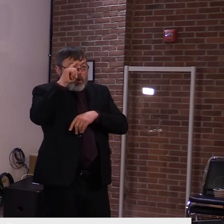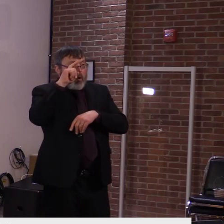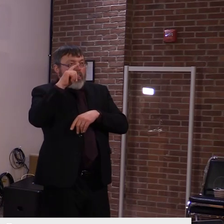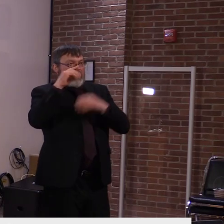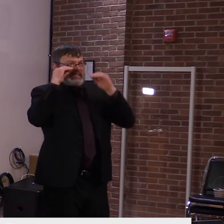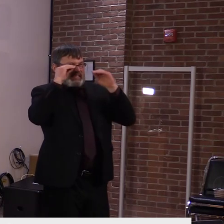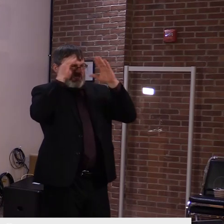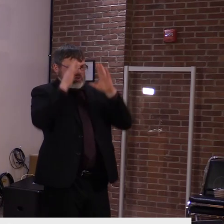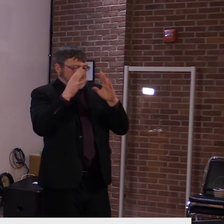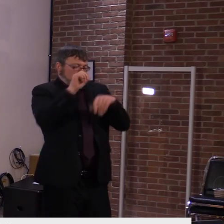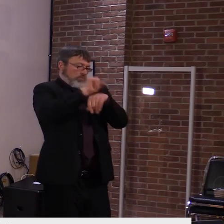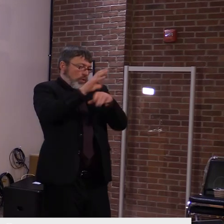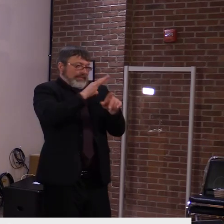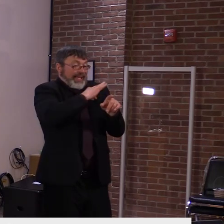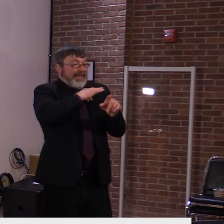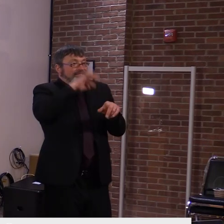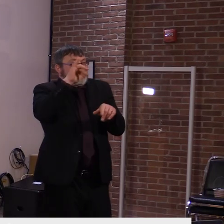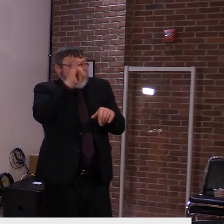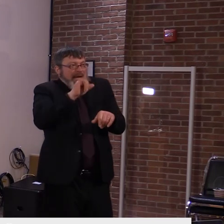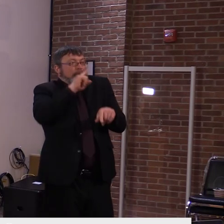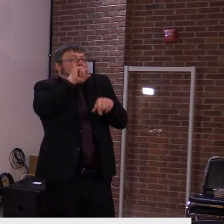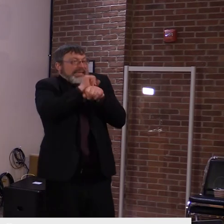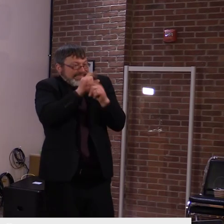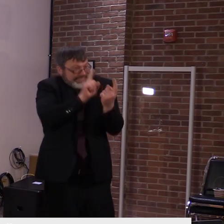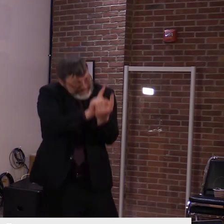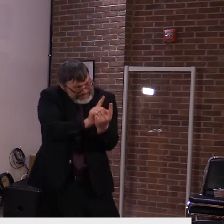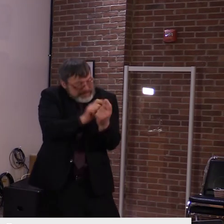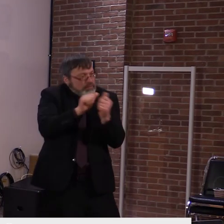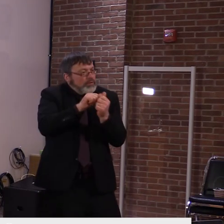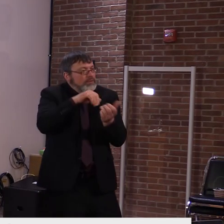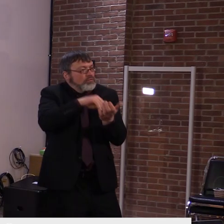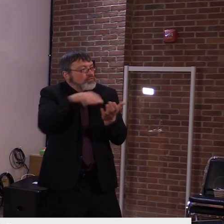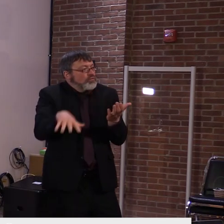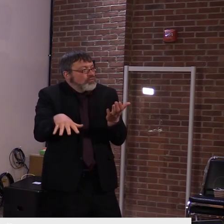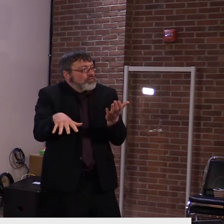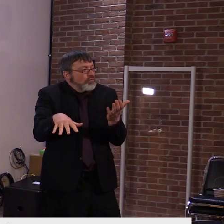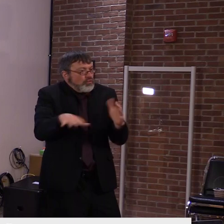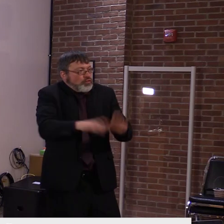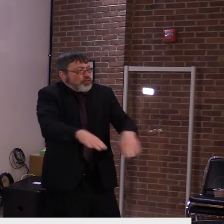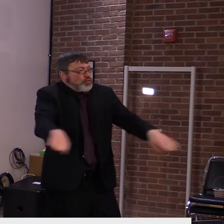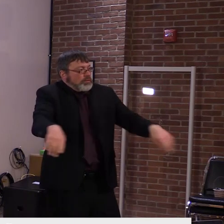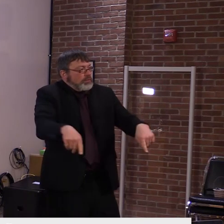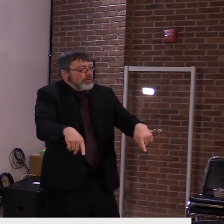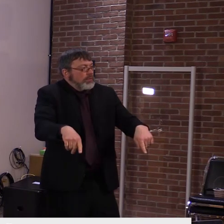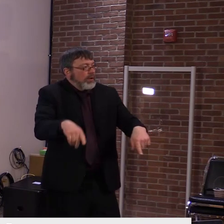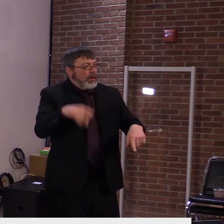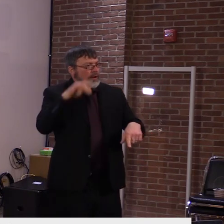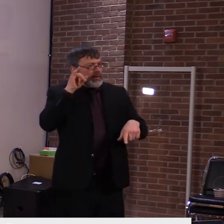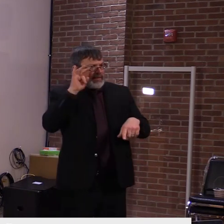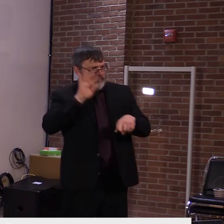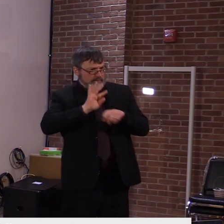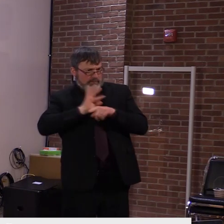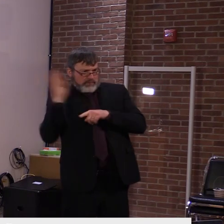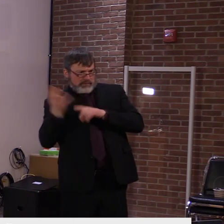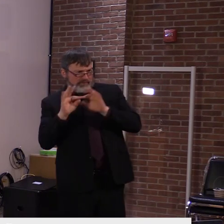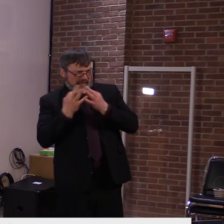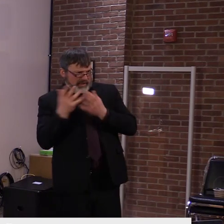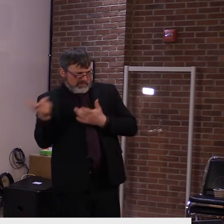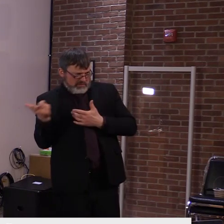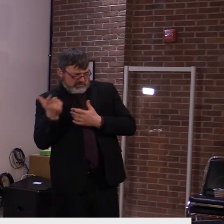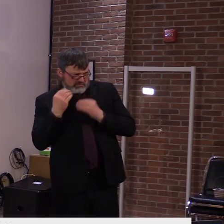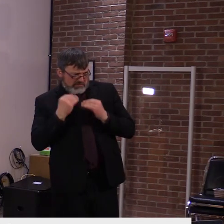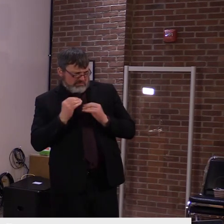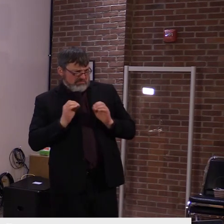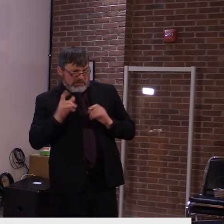extend to a family, for example, in this sort of situation. So it would pertain licensed